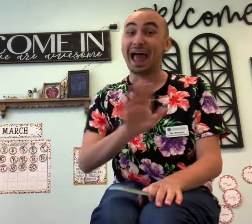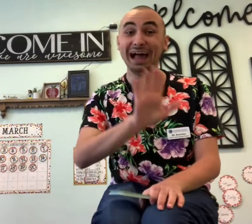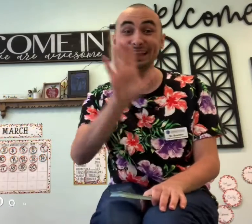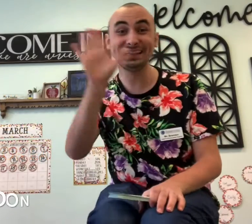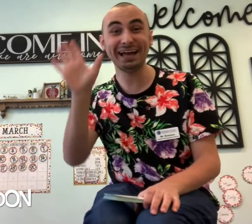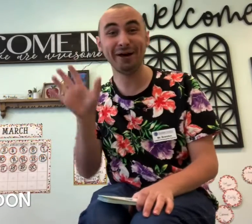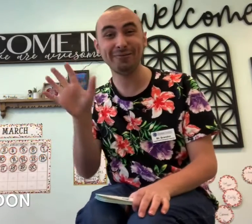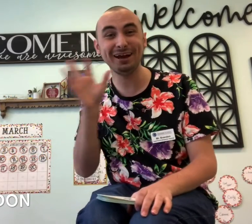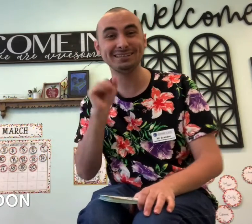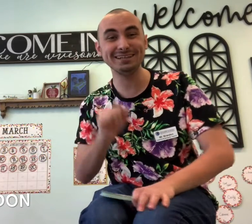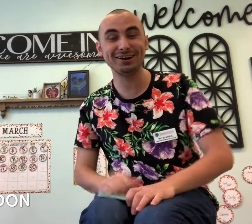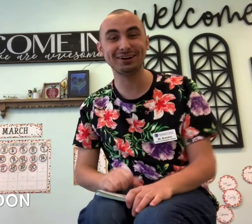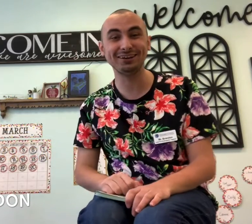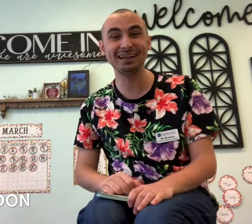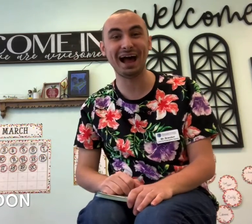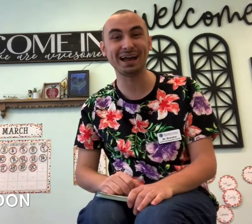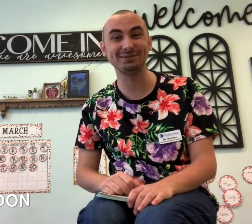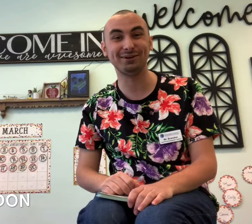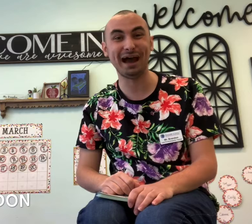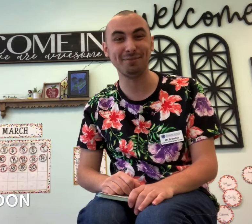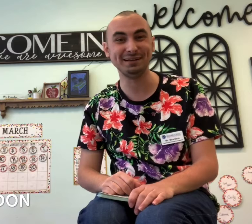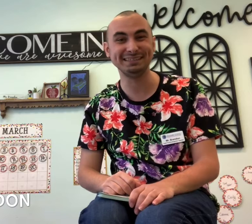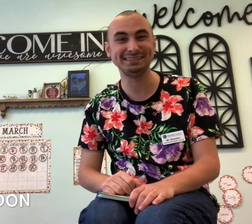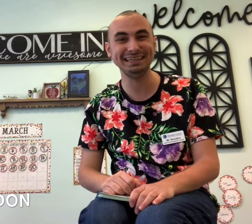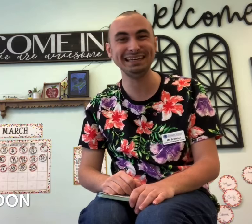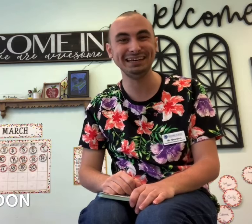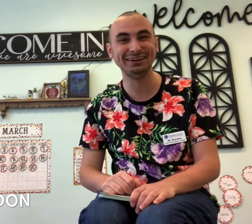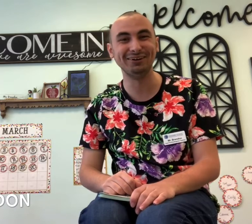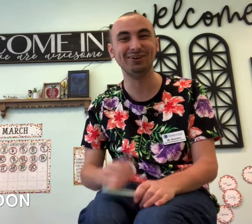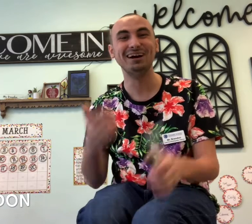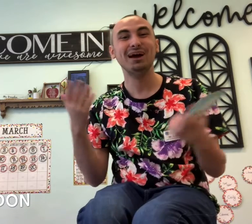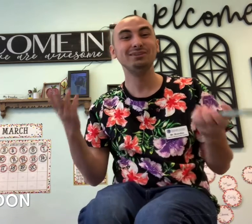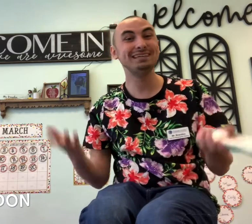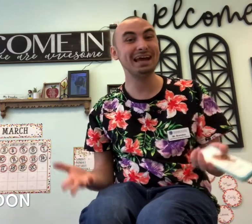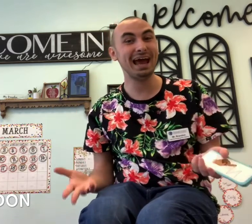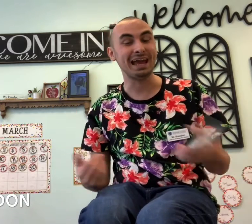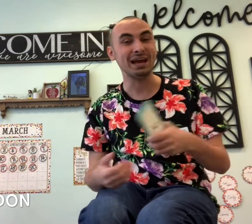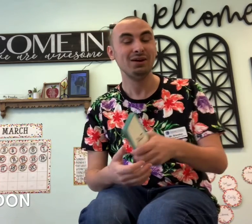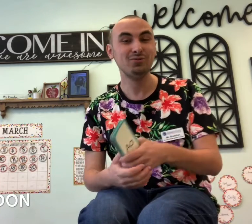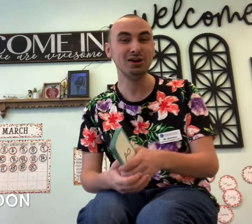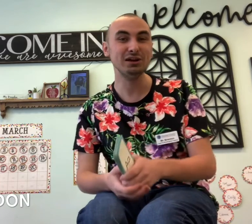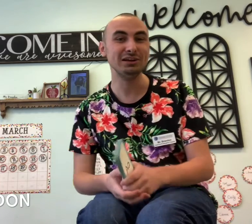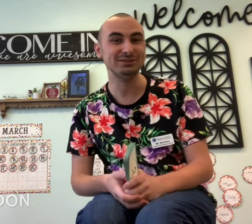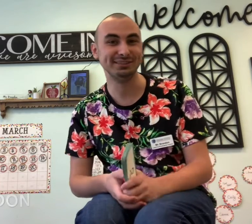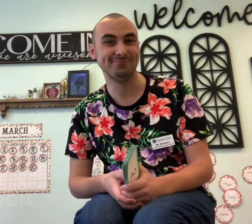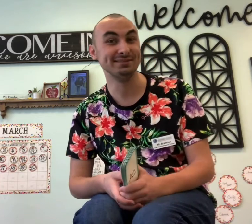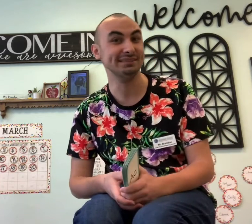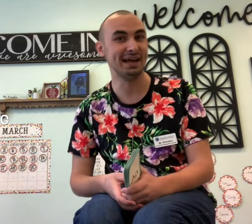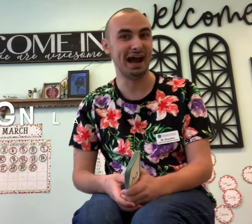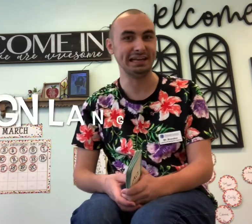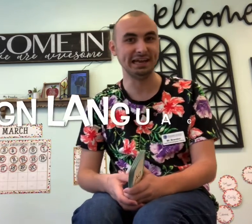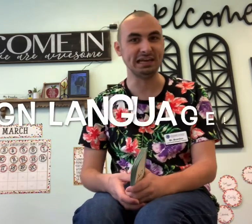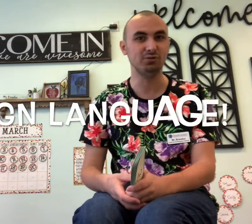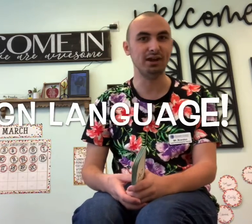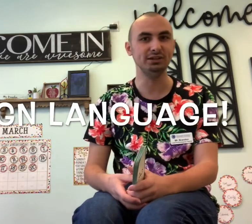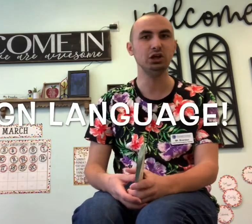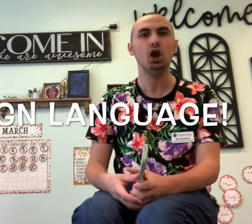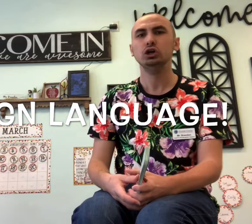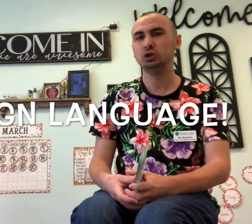Hello boys and girls, I am so happy to see you. Today we're going to do some sign language. So